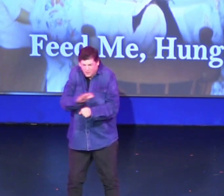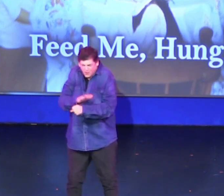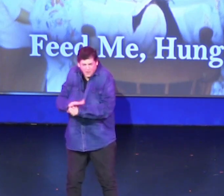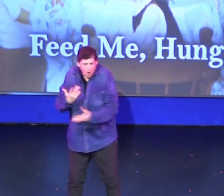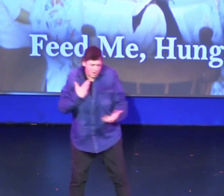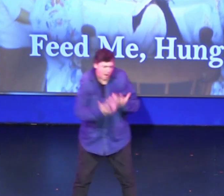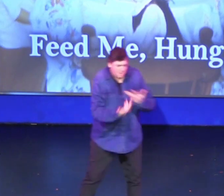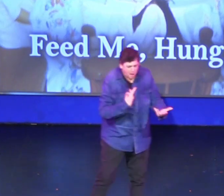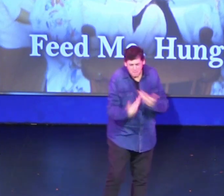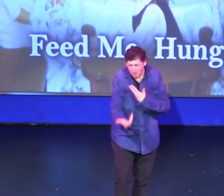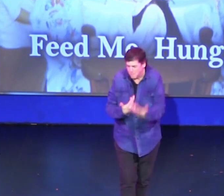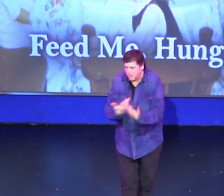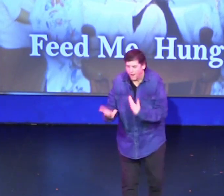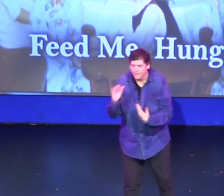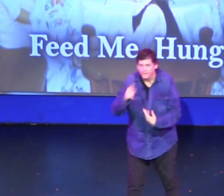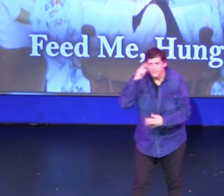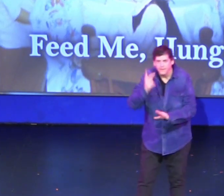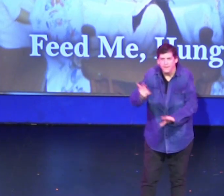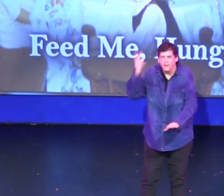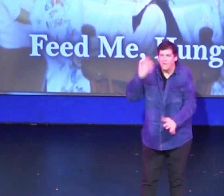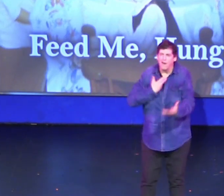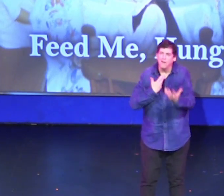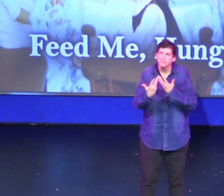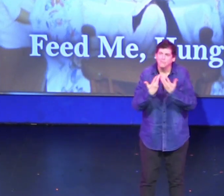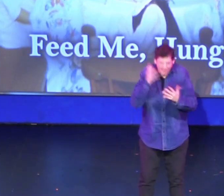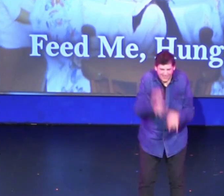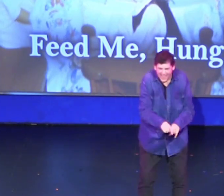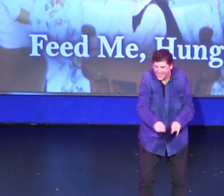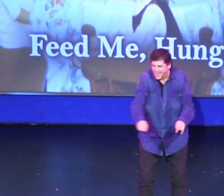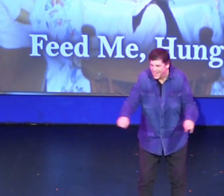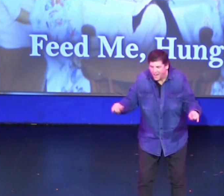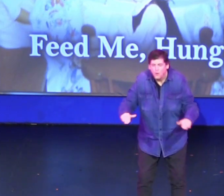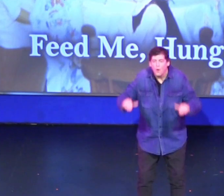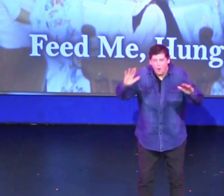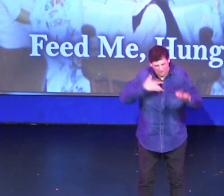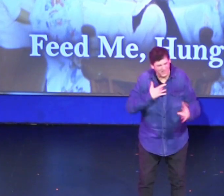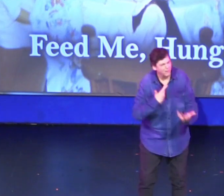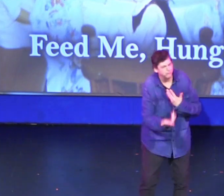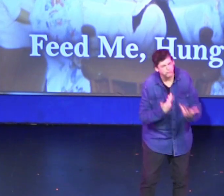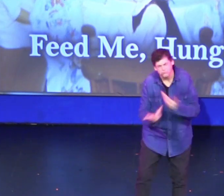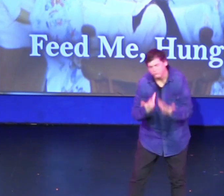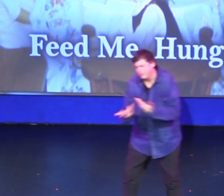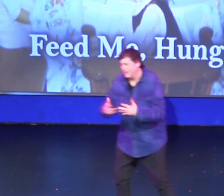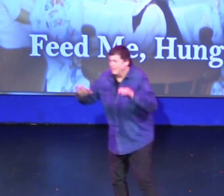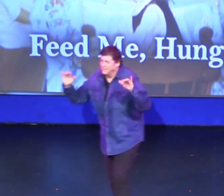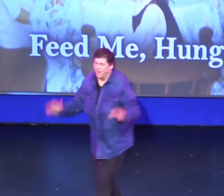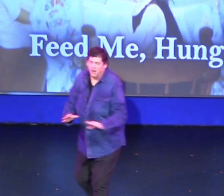always been wanting. That hunger that I had was beginning to be filled just a little bit. I remember looking back